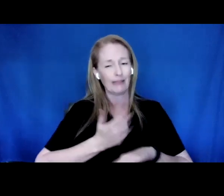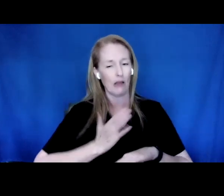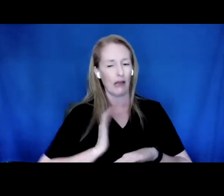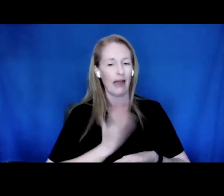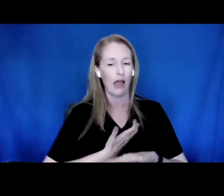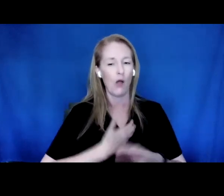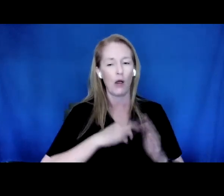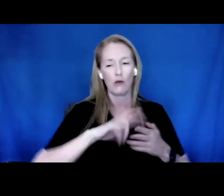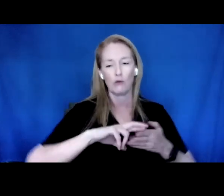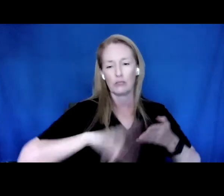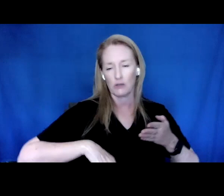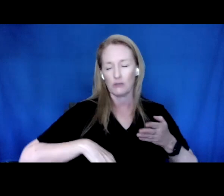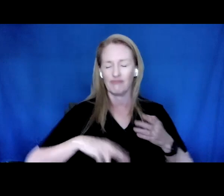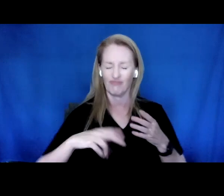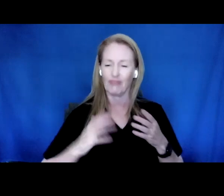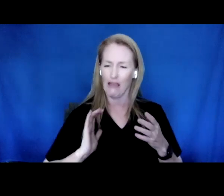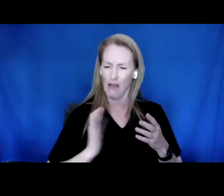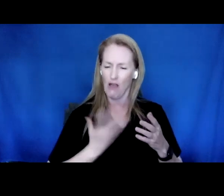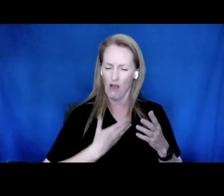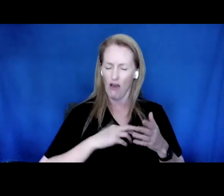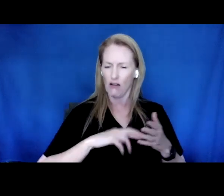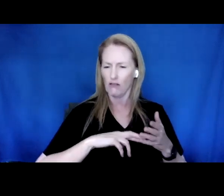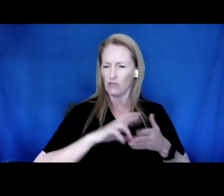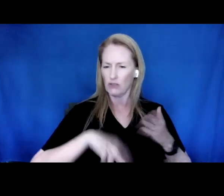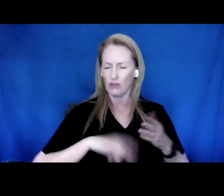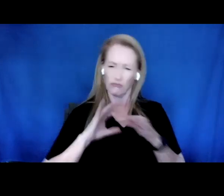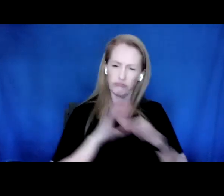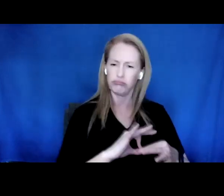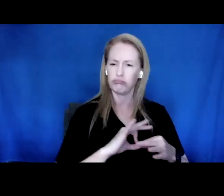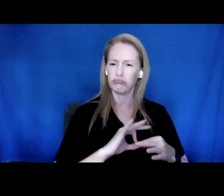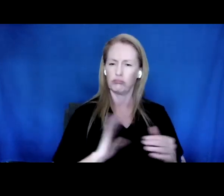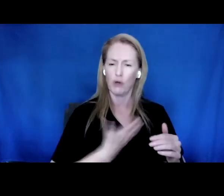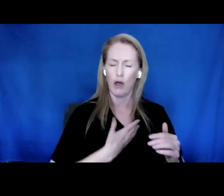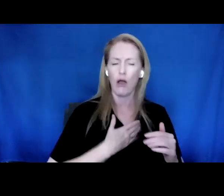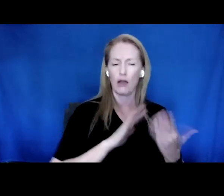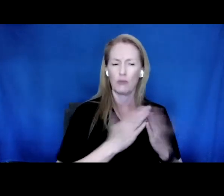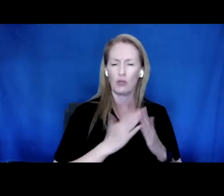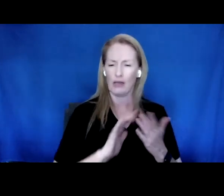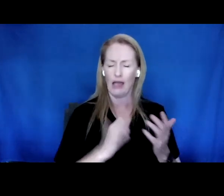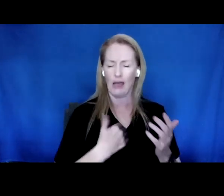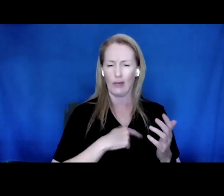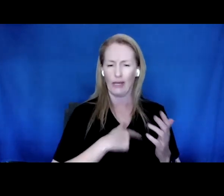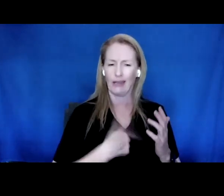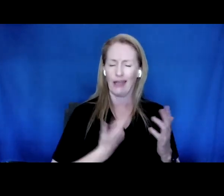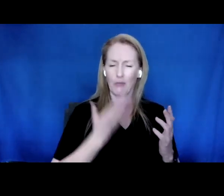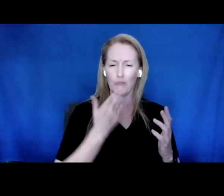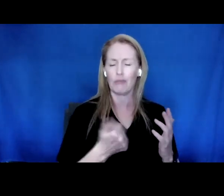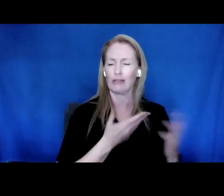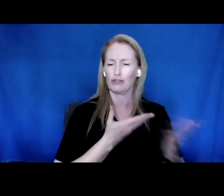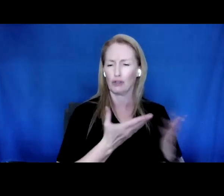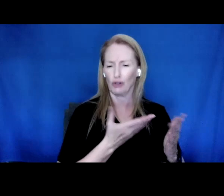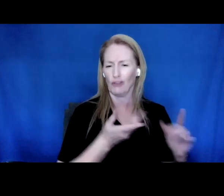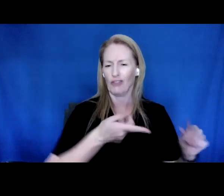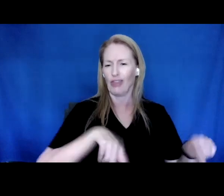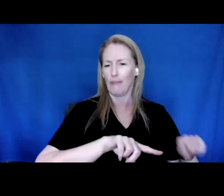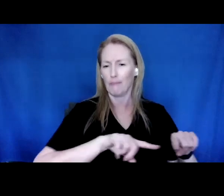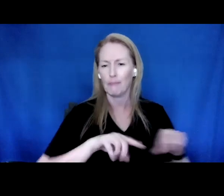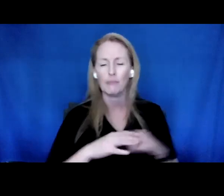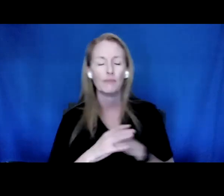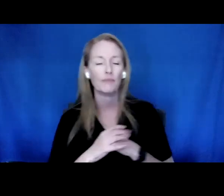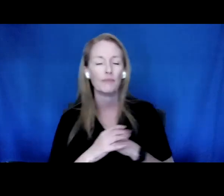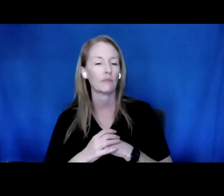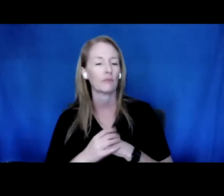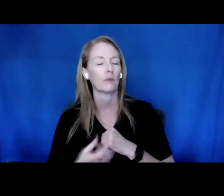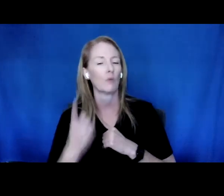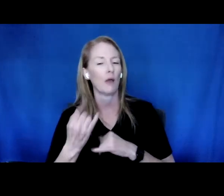do to better serve our communities. Great, and we'll take one final question here with 30 seconds to go. What